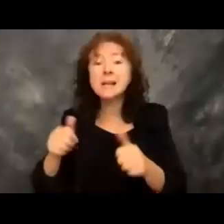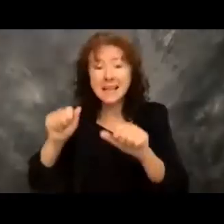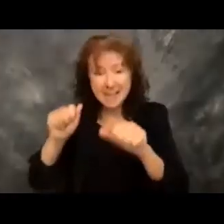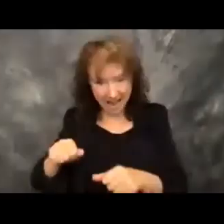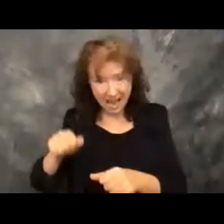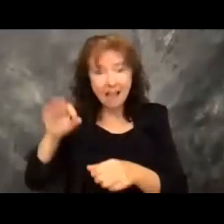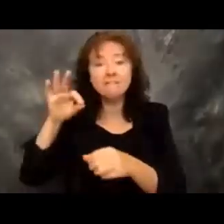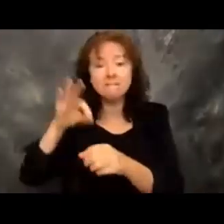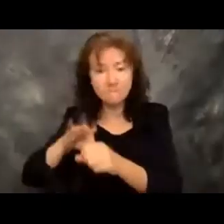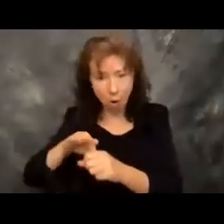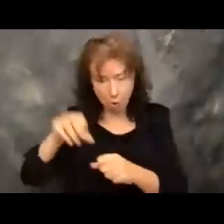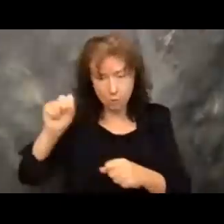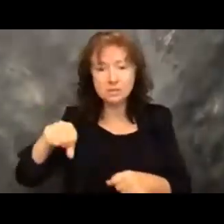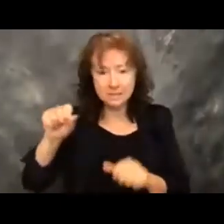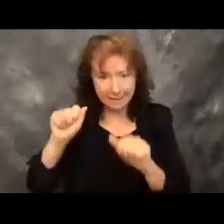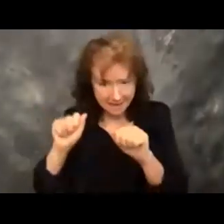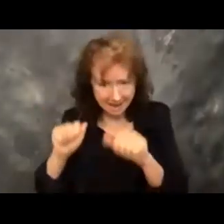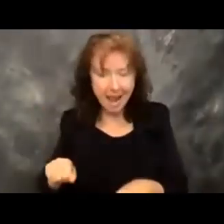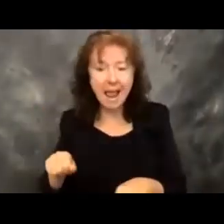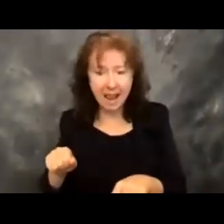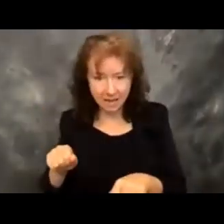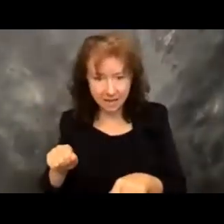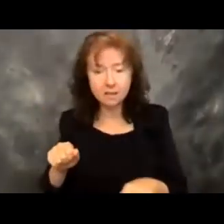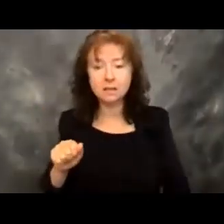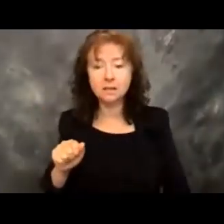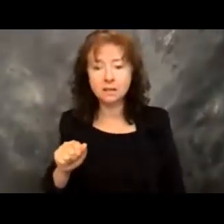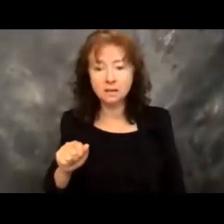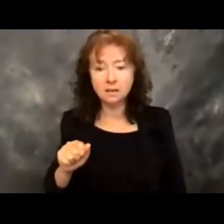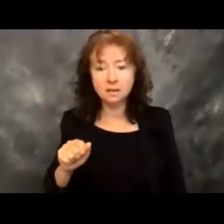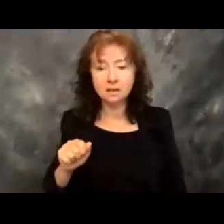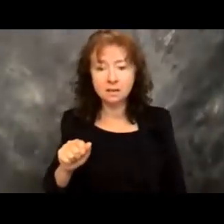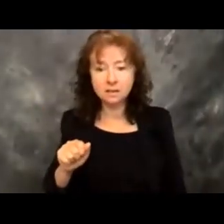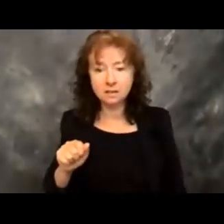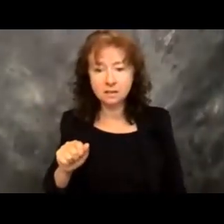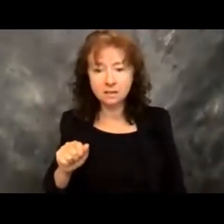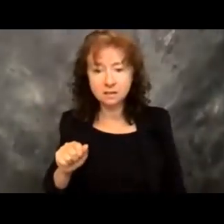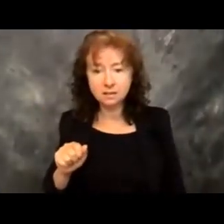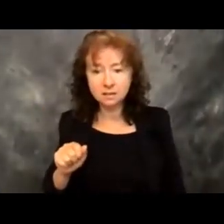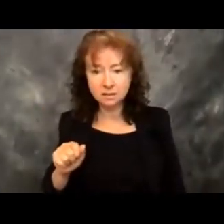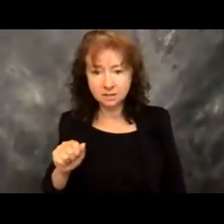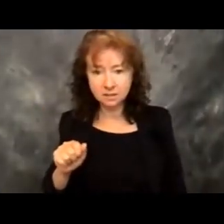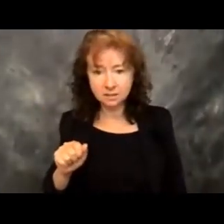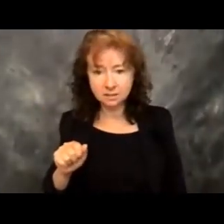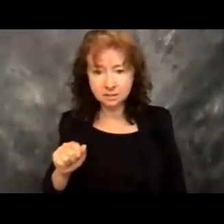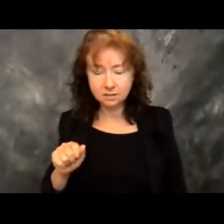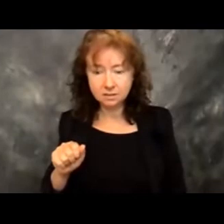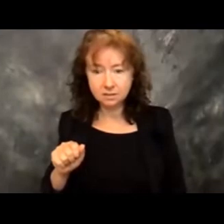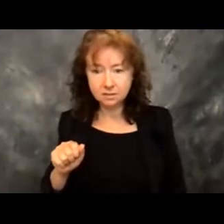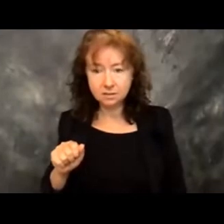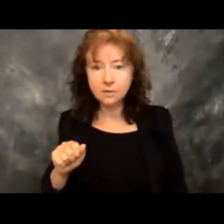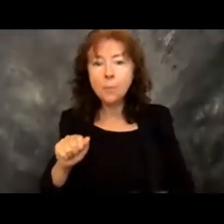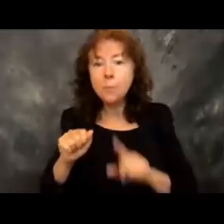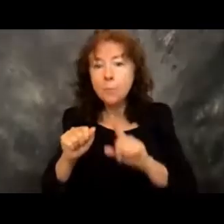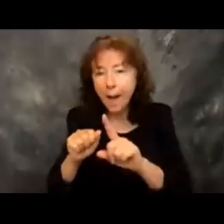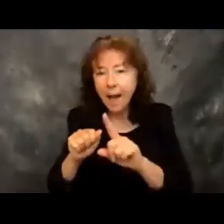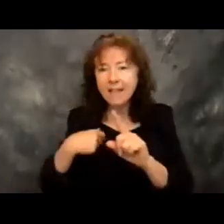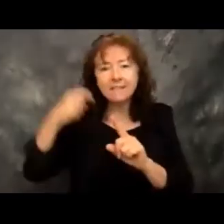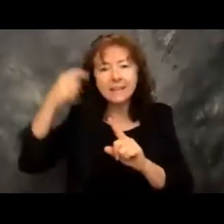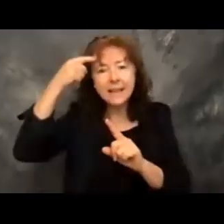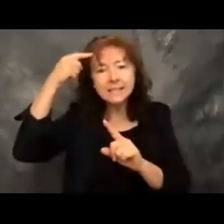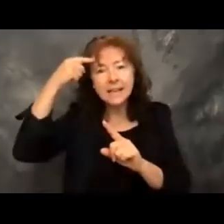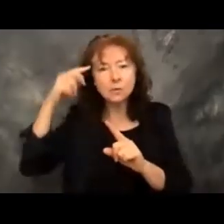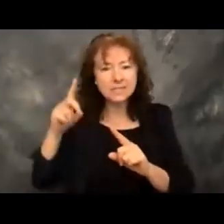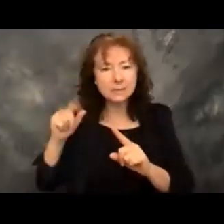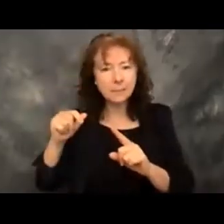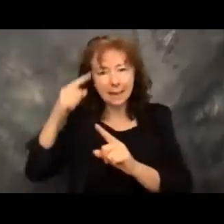the persons with disabilities, excluding persons with psychosocial or intellectual disabilities,